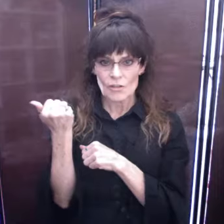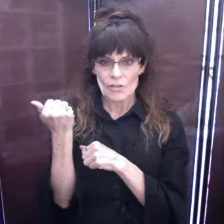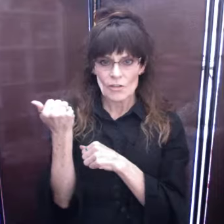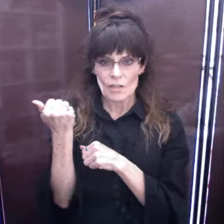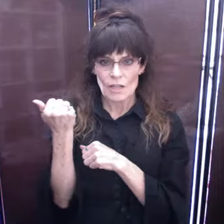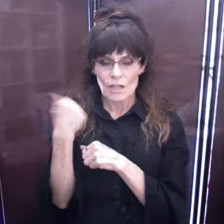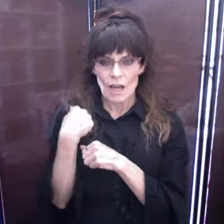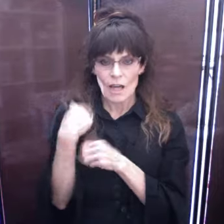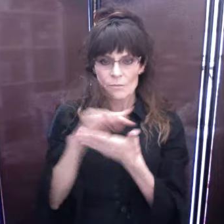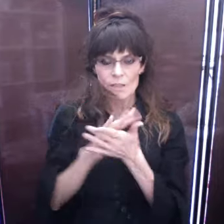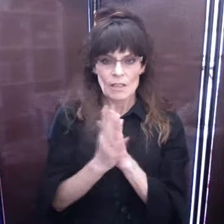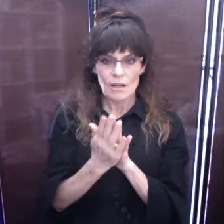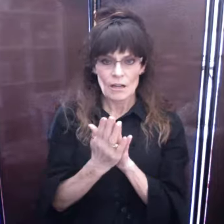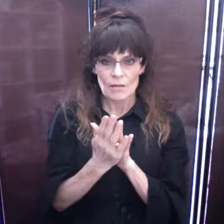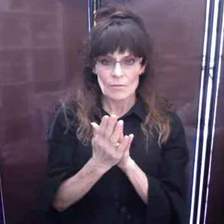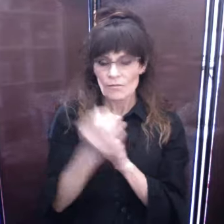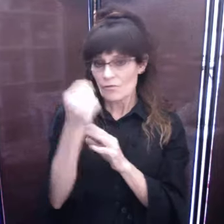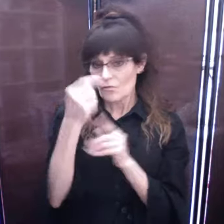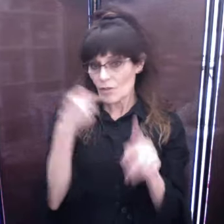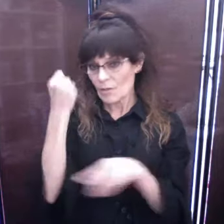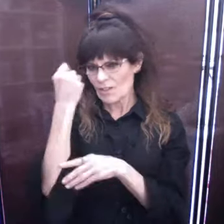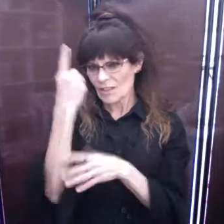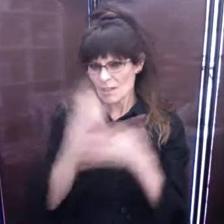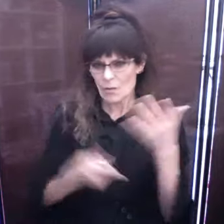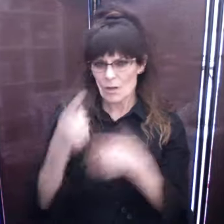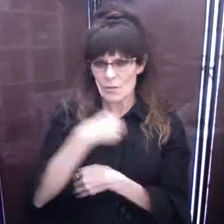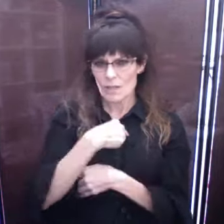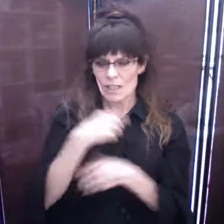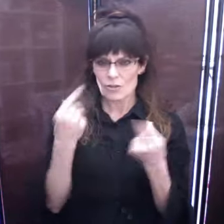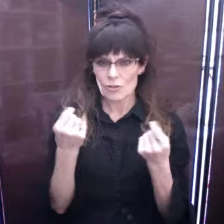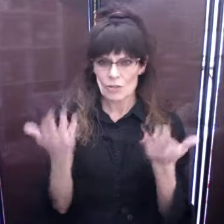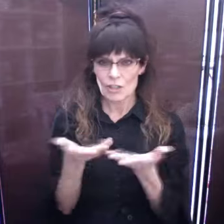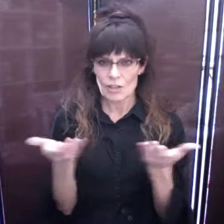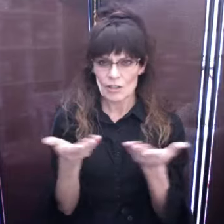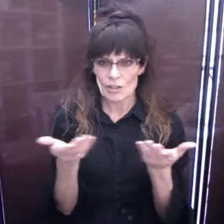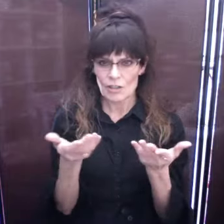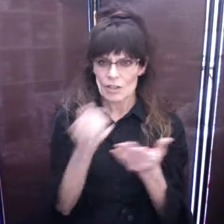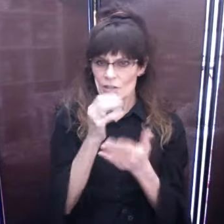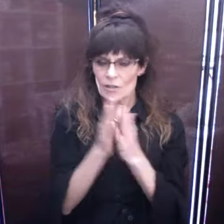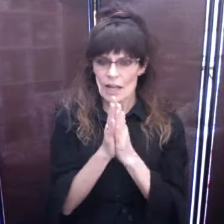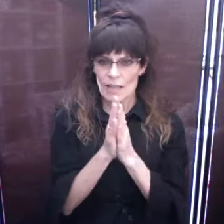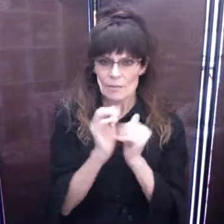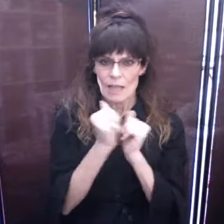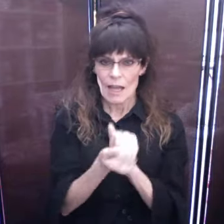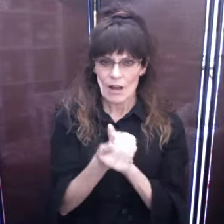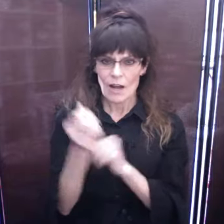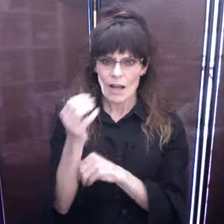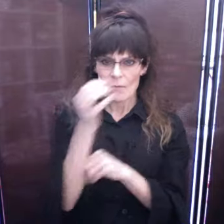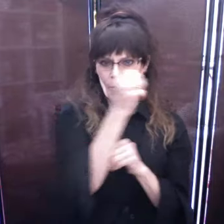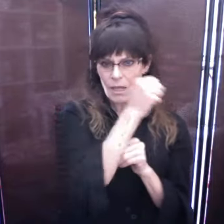I've become from understanding what it is we really do here. Don't ask me how I missed that part